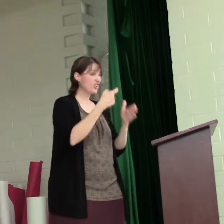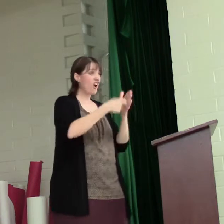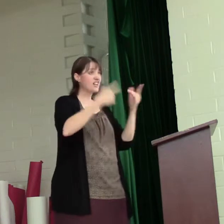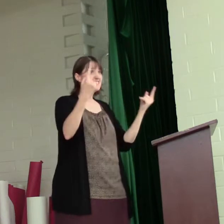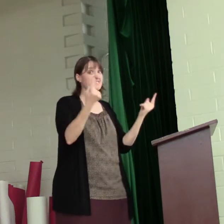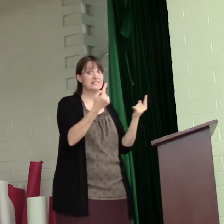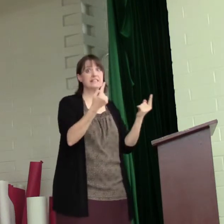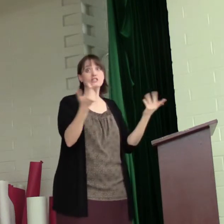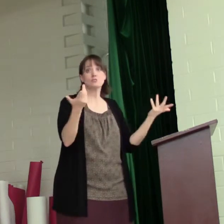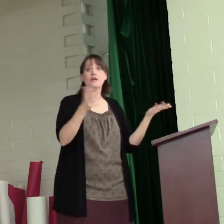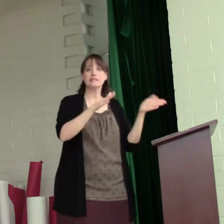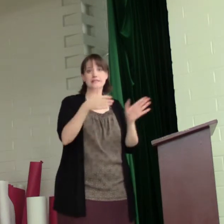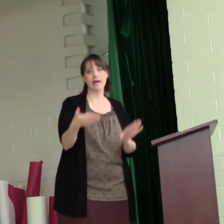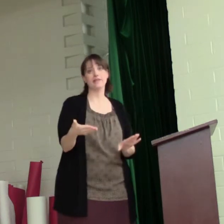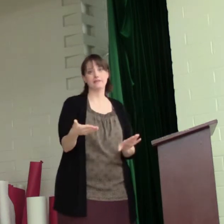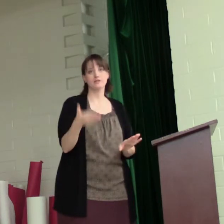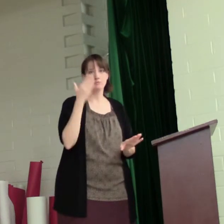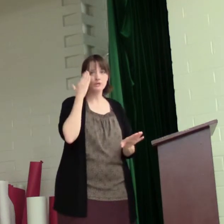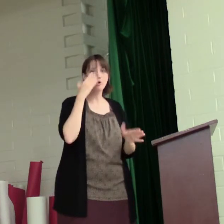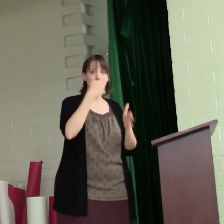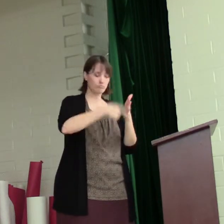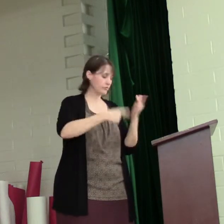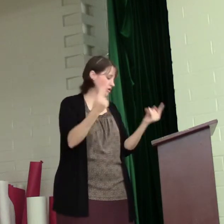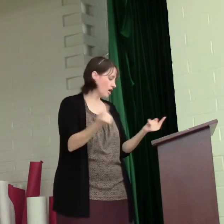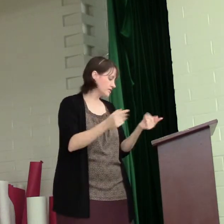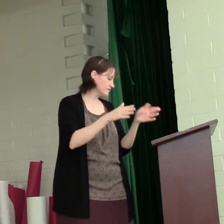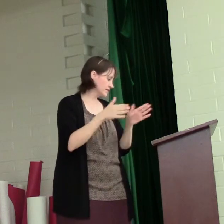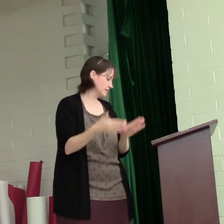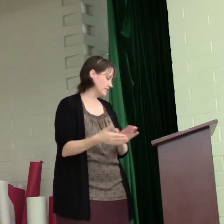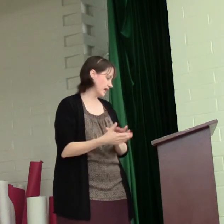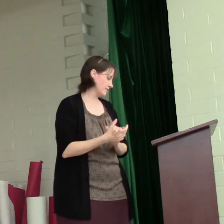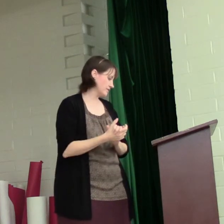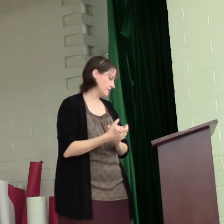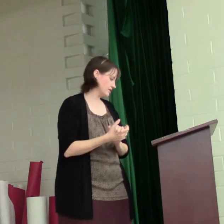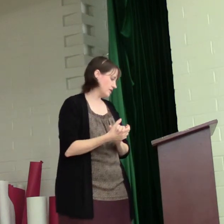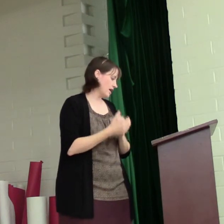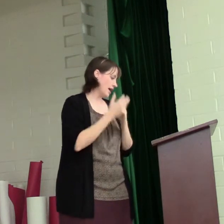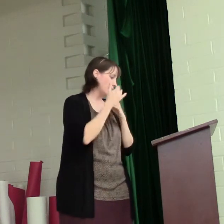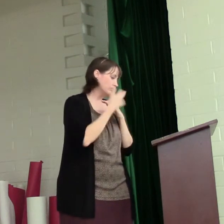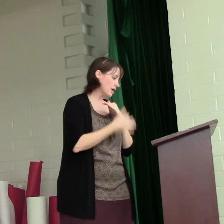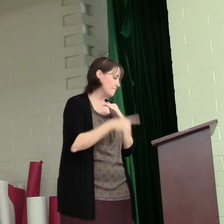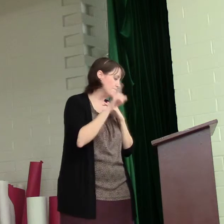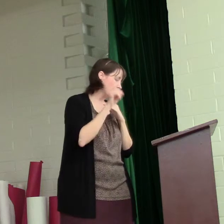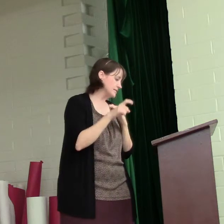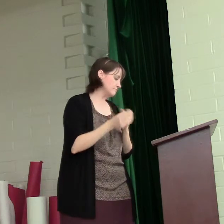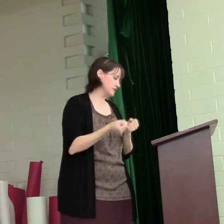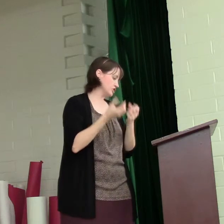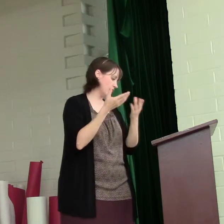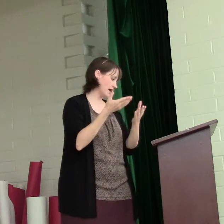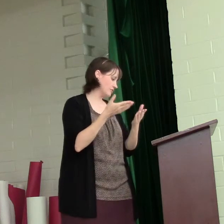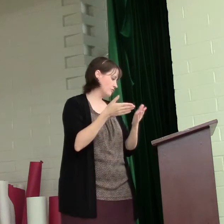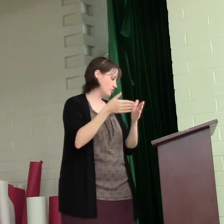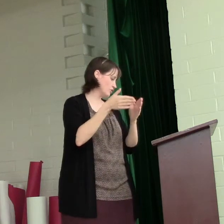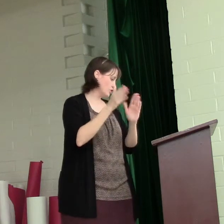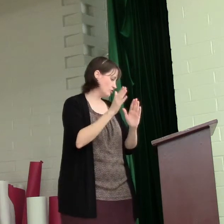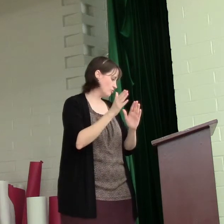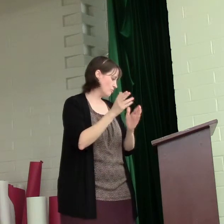The cost of sin is what is death. No, the cost of sin is death. And blood must be shed to